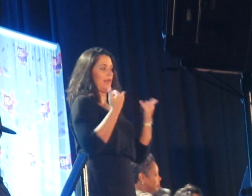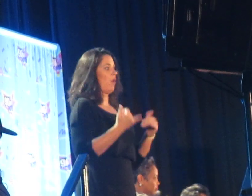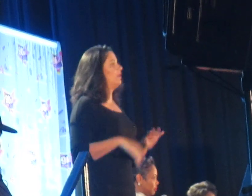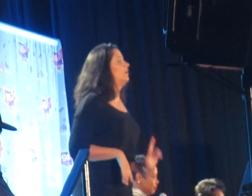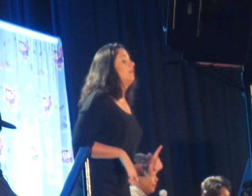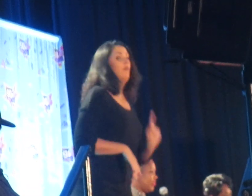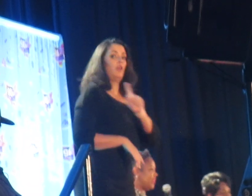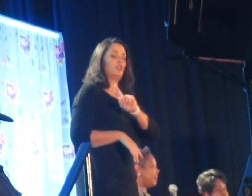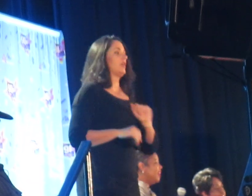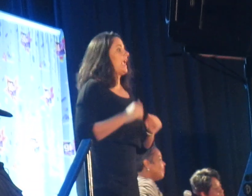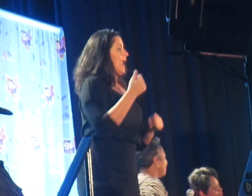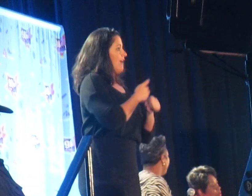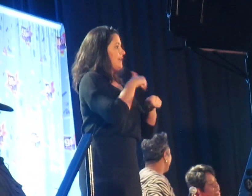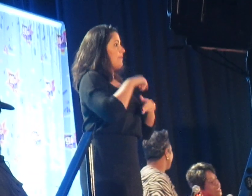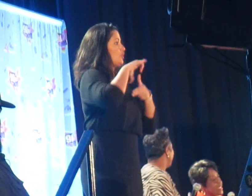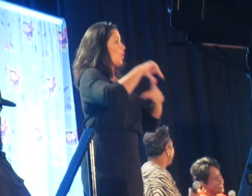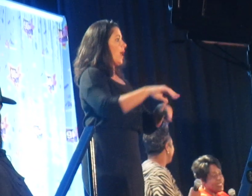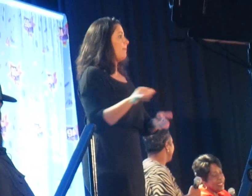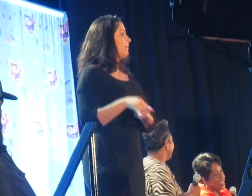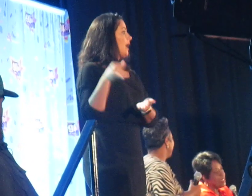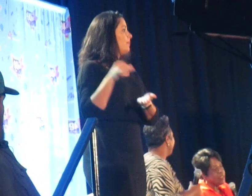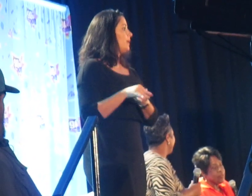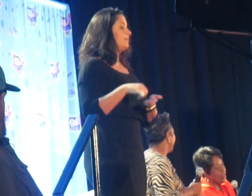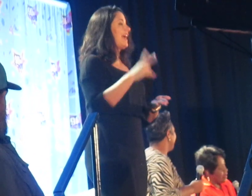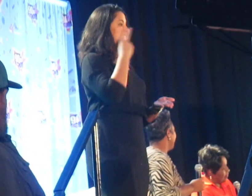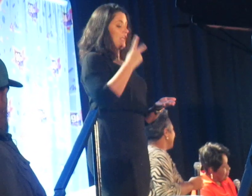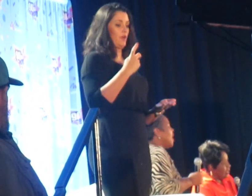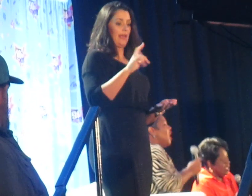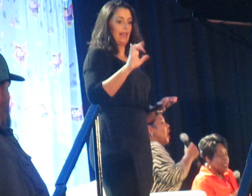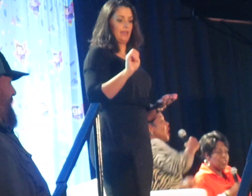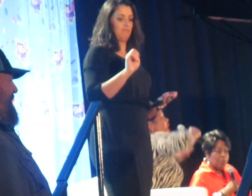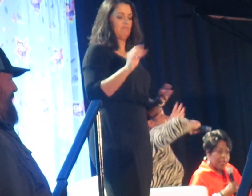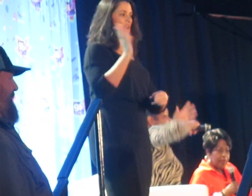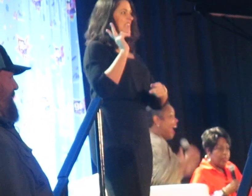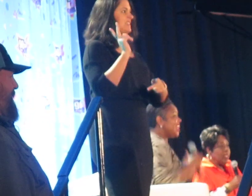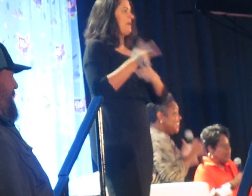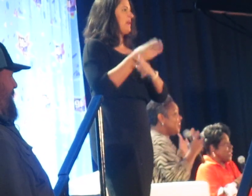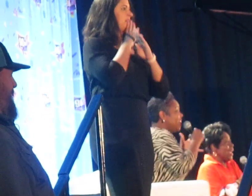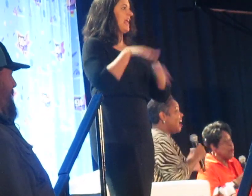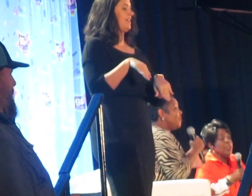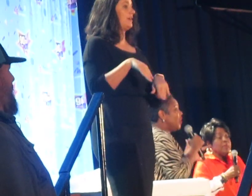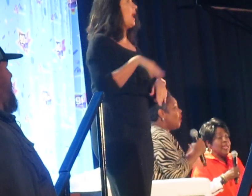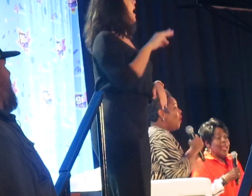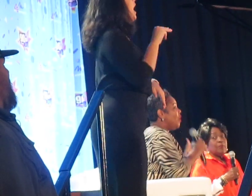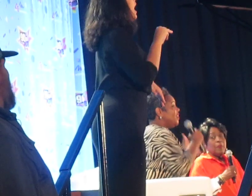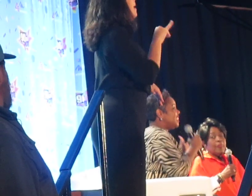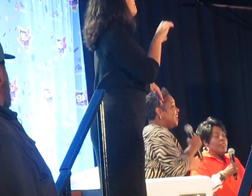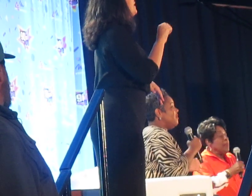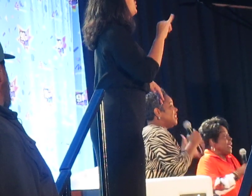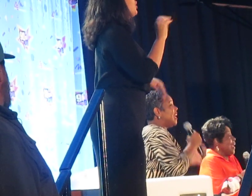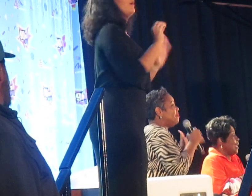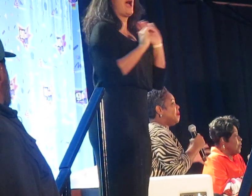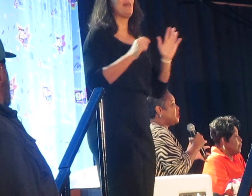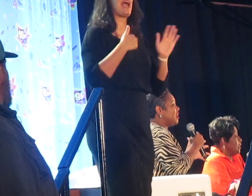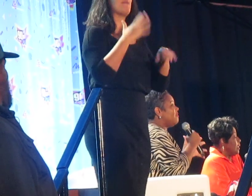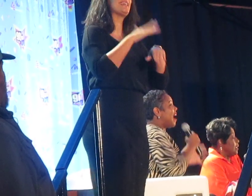God. Time there's a hurricane, and the phone rings, I said, Kellie, I see your name, Kellie, don't stop. Mr. O'Reilly. I see the governor on the TV.